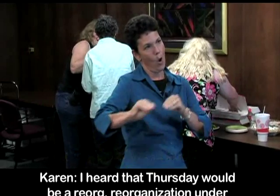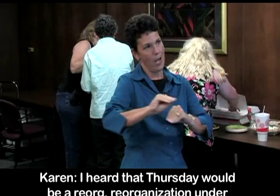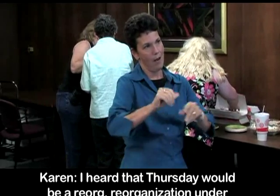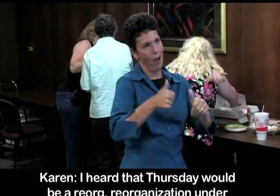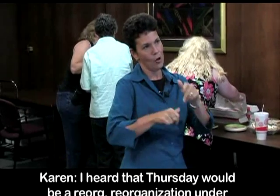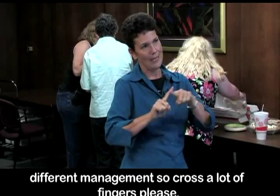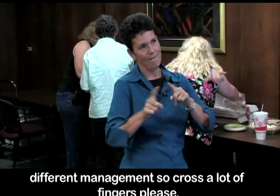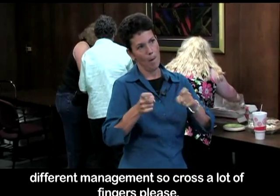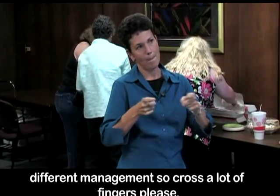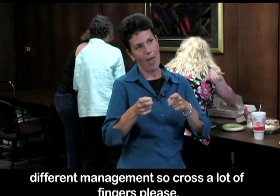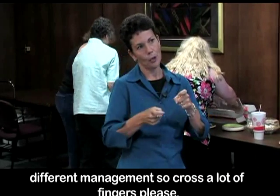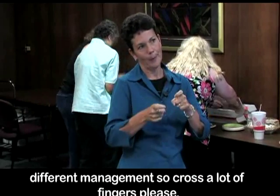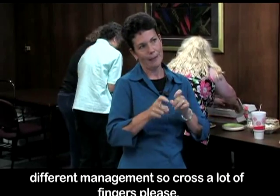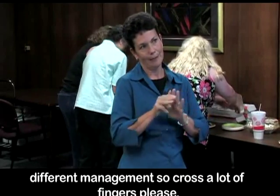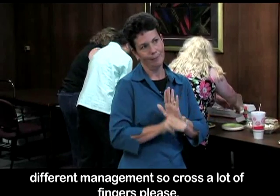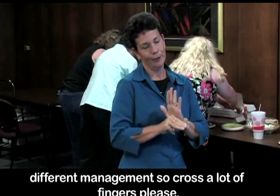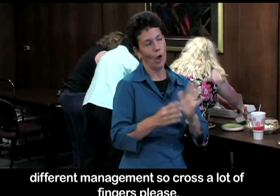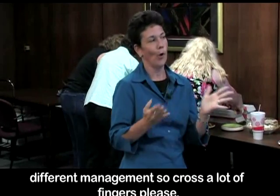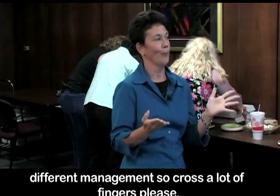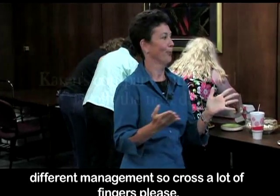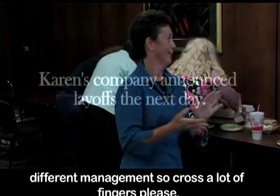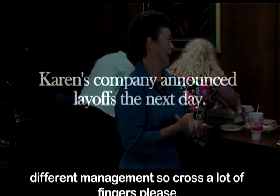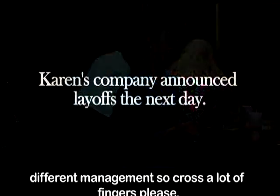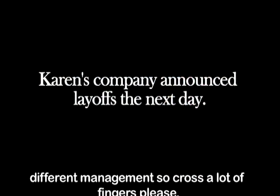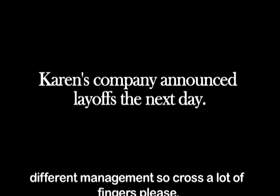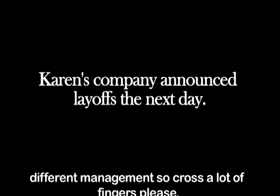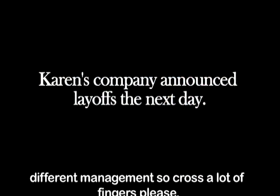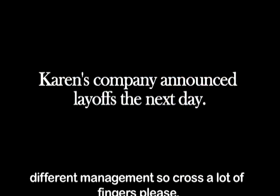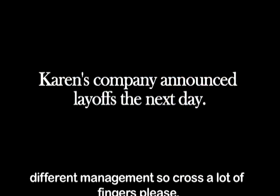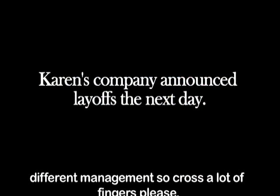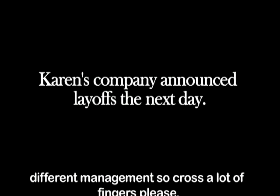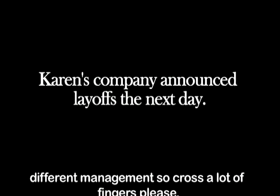reorganization under different management. So, of course, a lot of things for you.